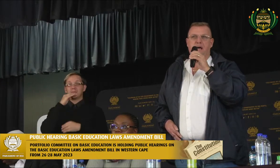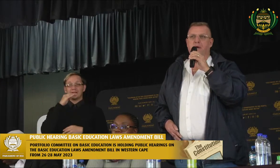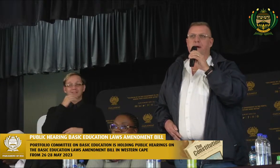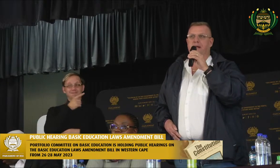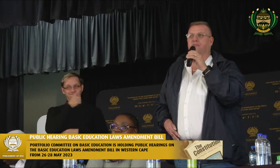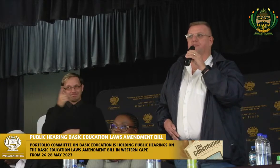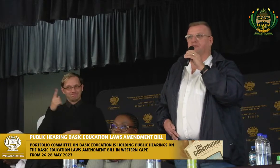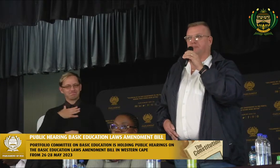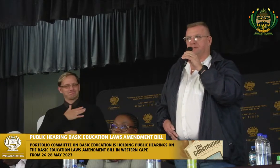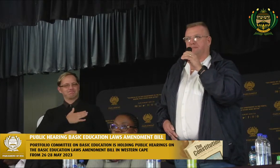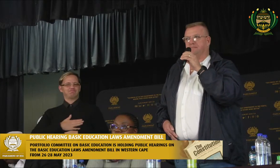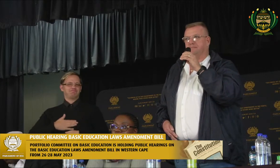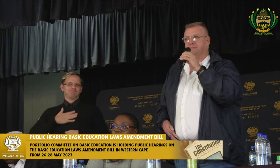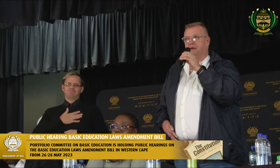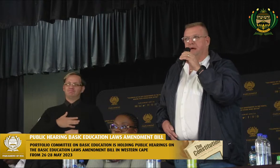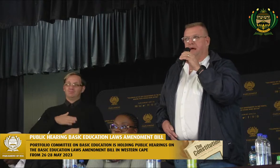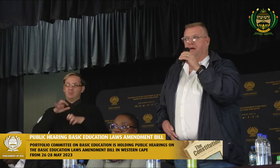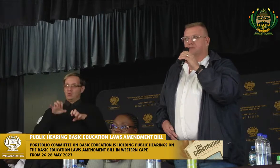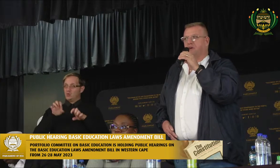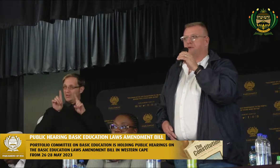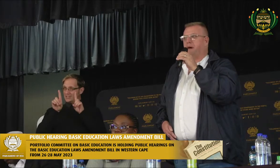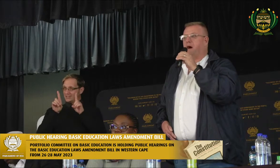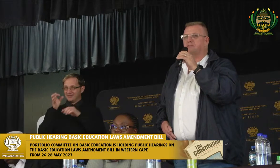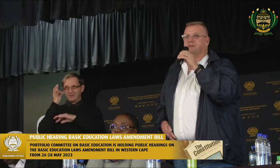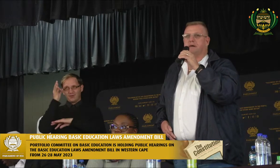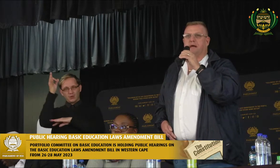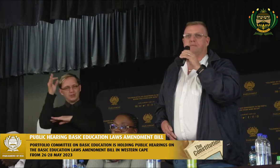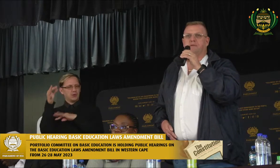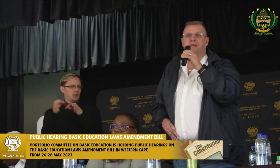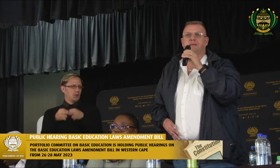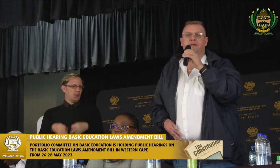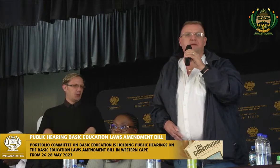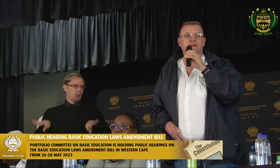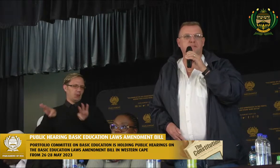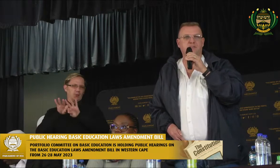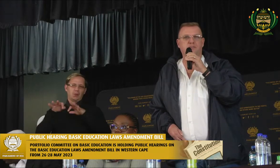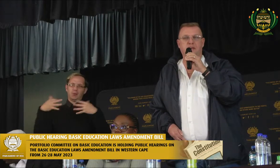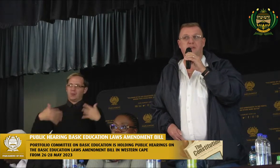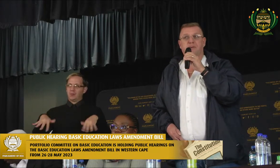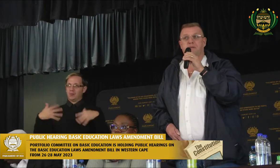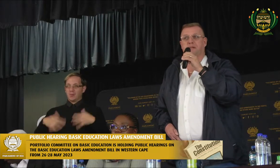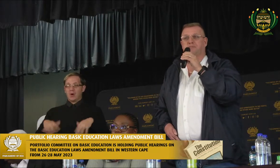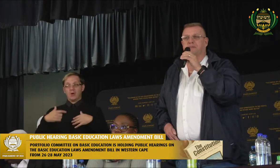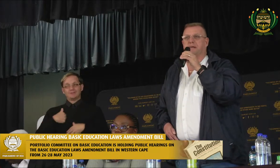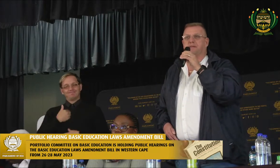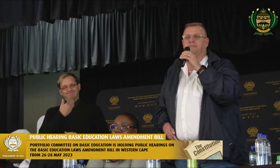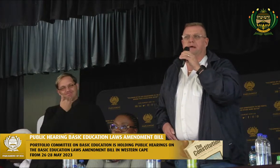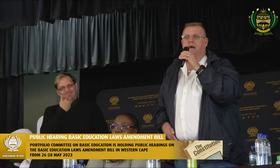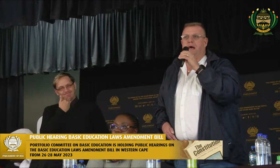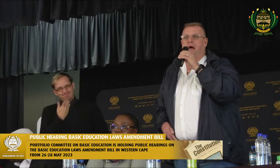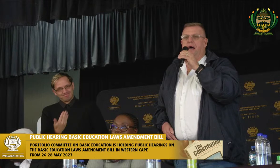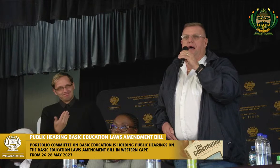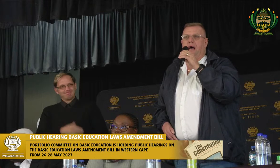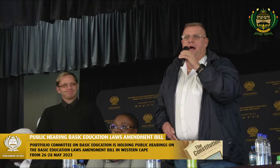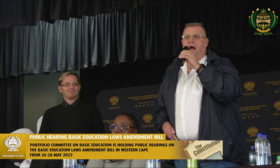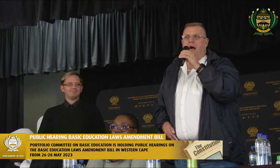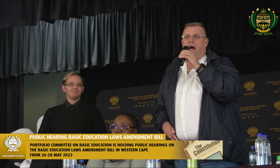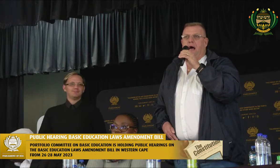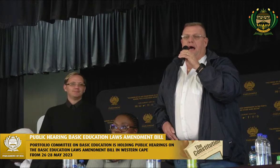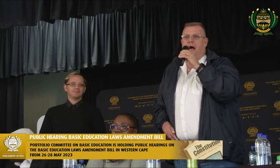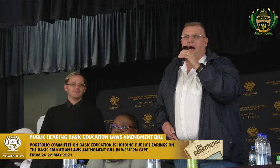care about our future. So from our side, I'm really going to say to you, thank you very much for that.